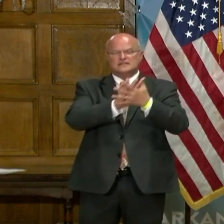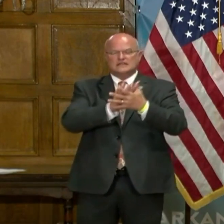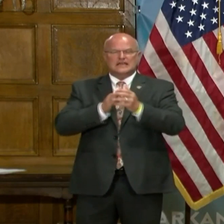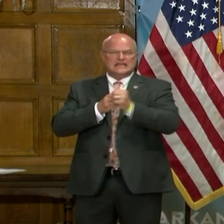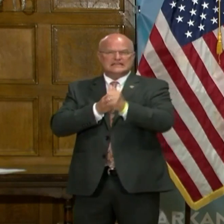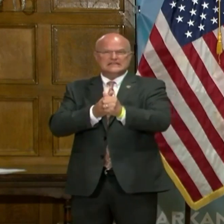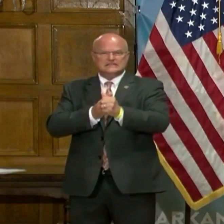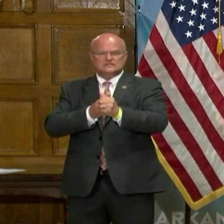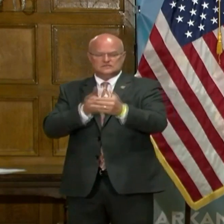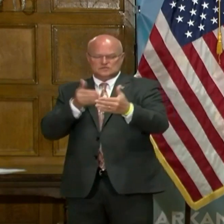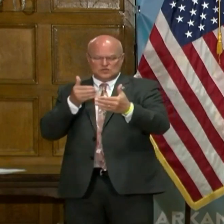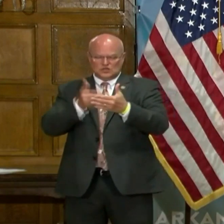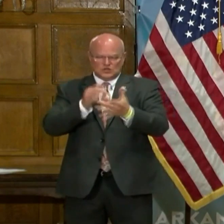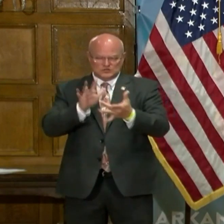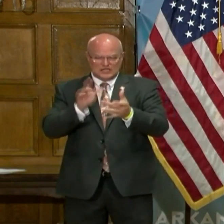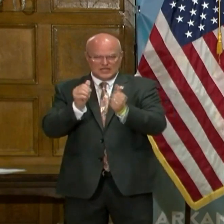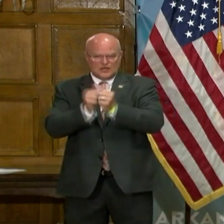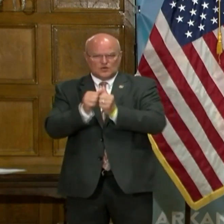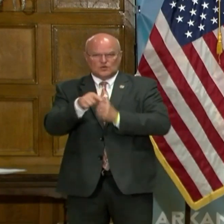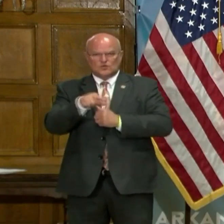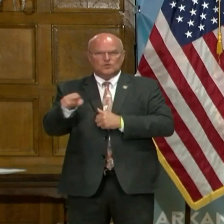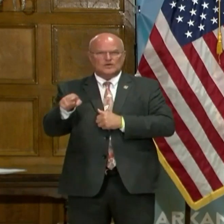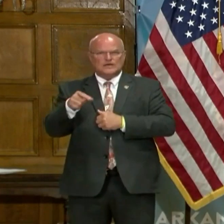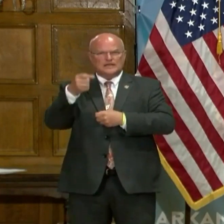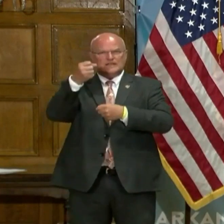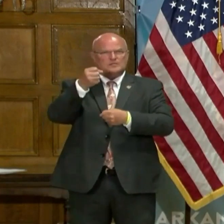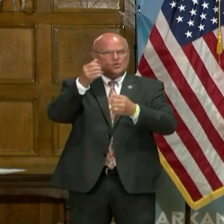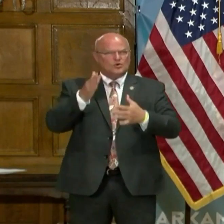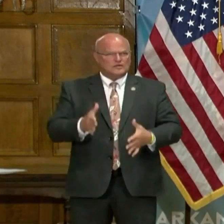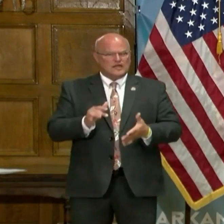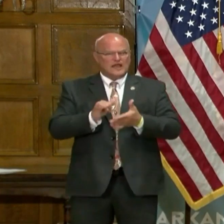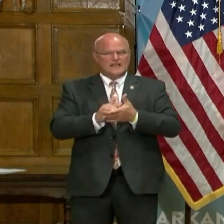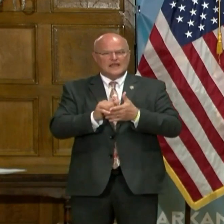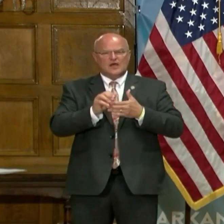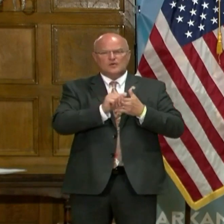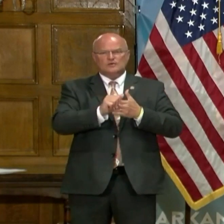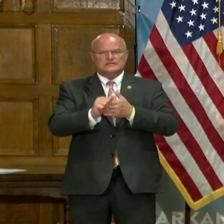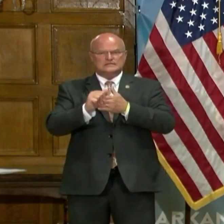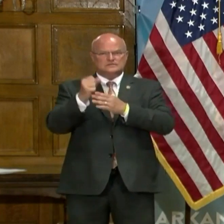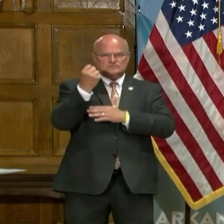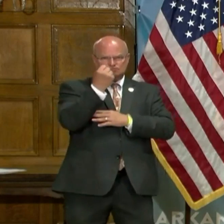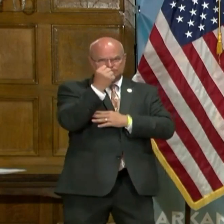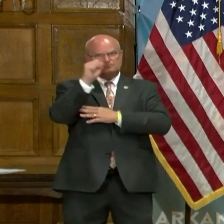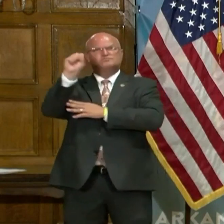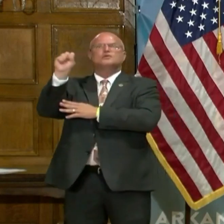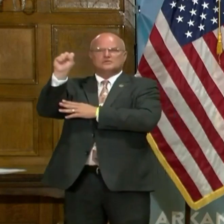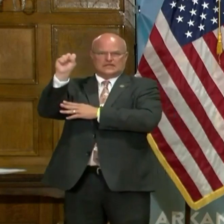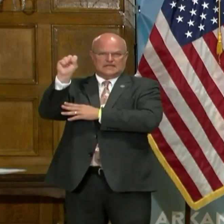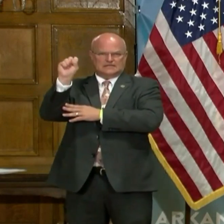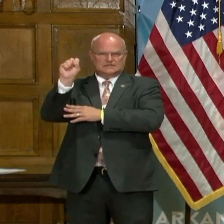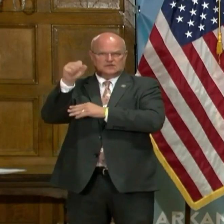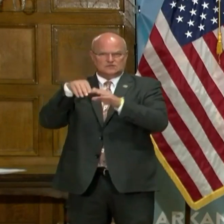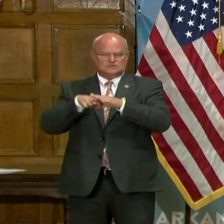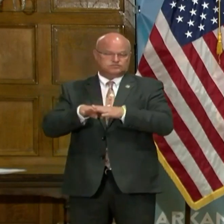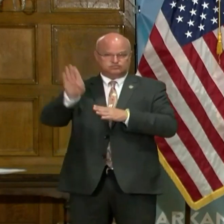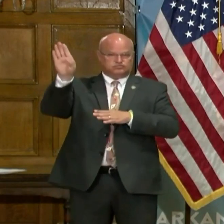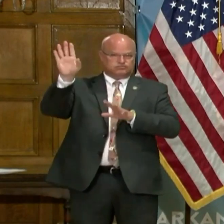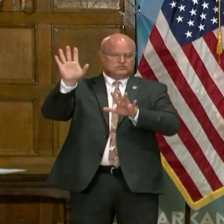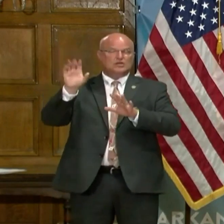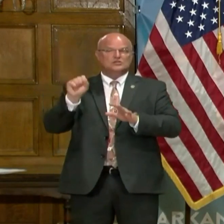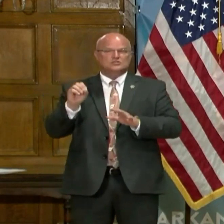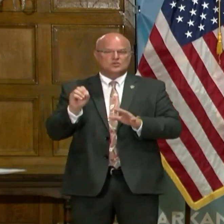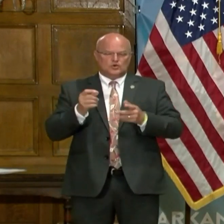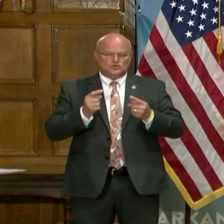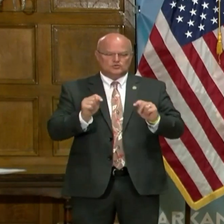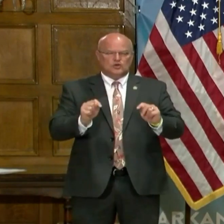lead to close contact with, a protester that would lead to a higher level of violence or escalation. And